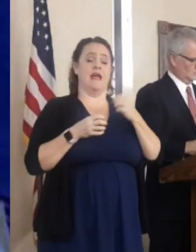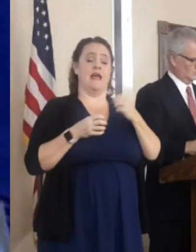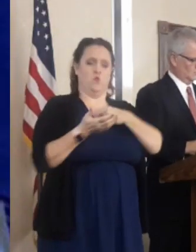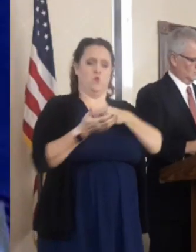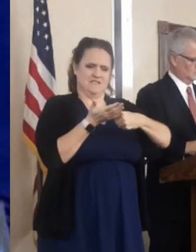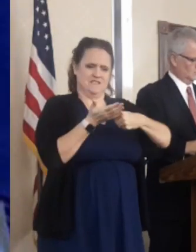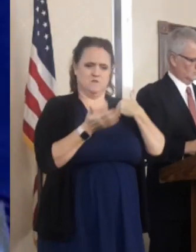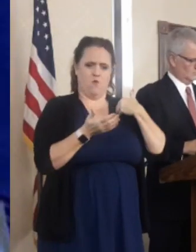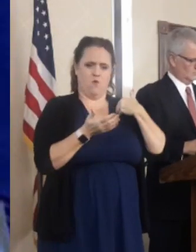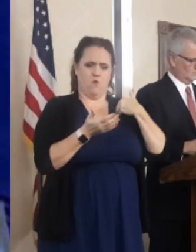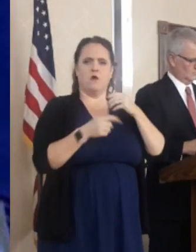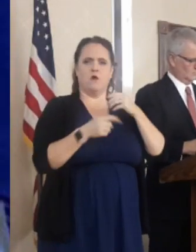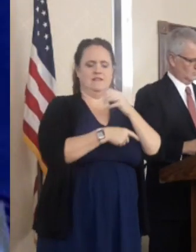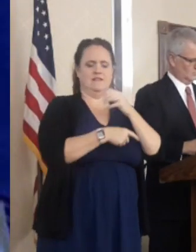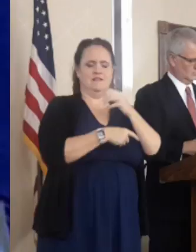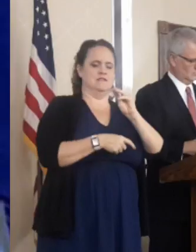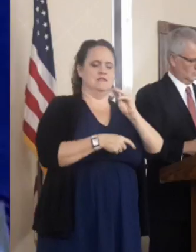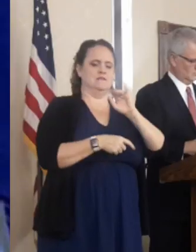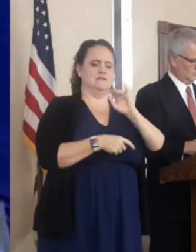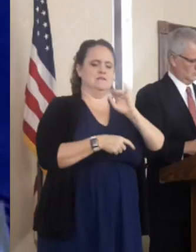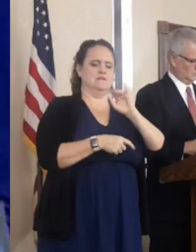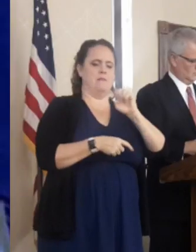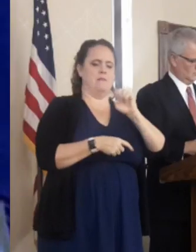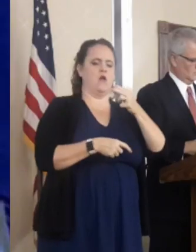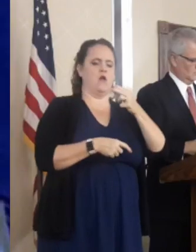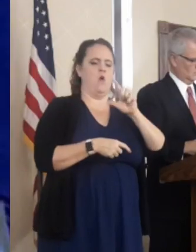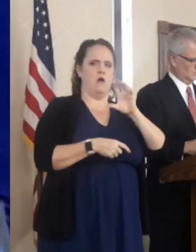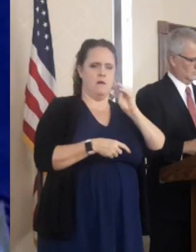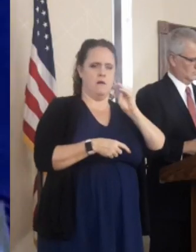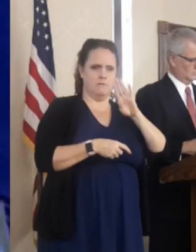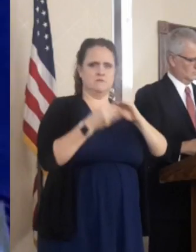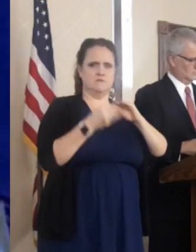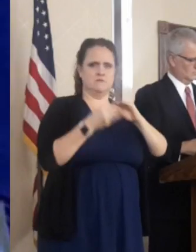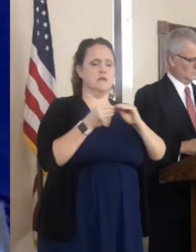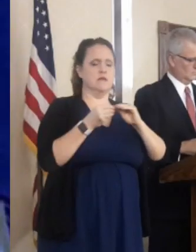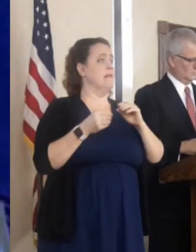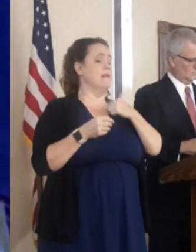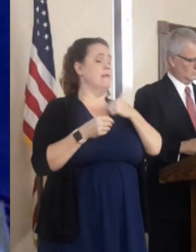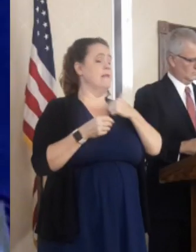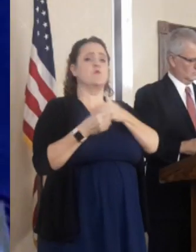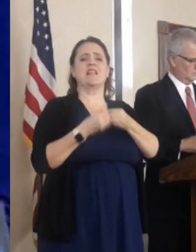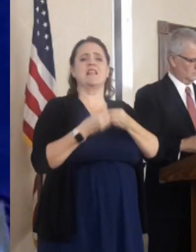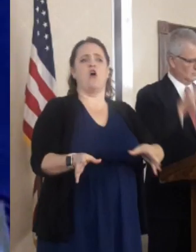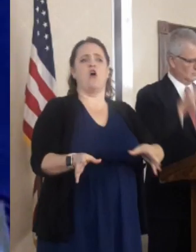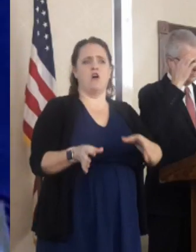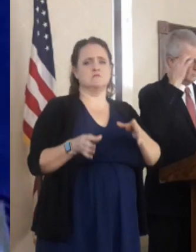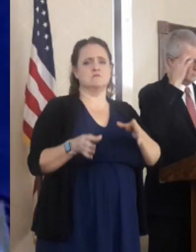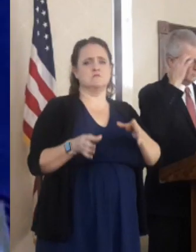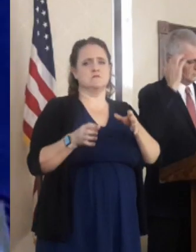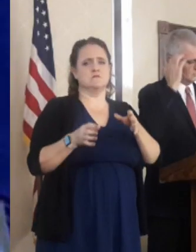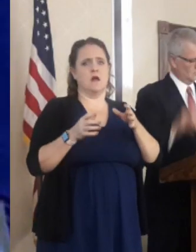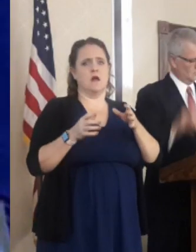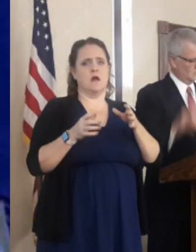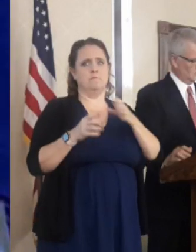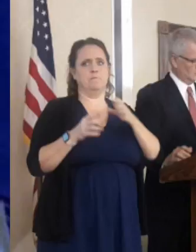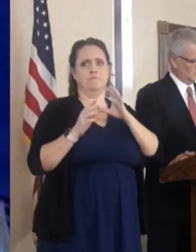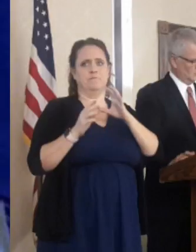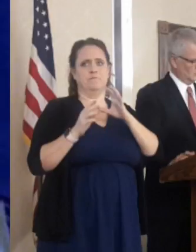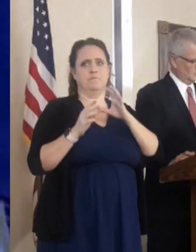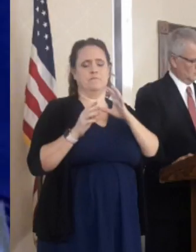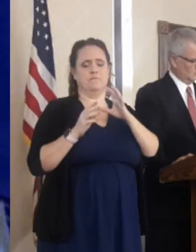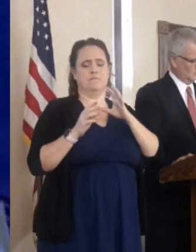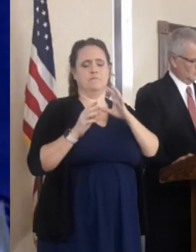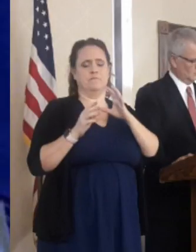to the safest place possible. It was a new thing, we didn't know it, and we ended up losing some good committee members. That, by the way, still worked on